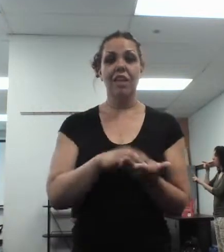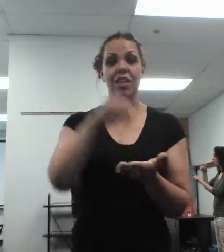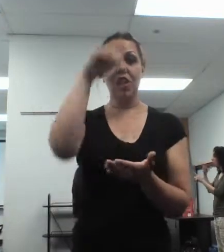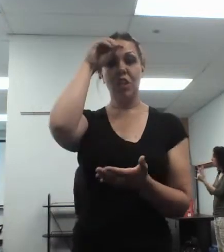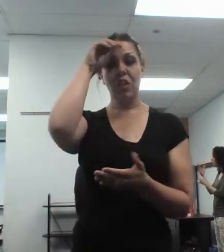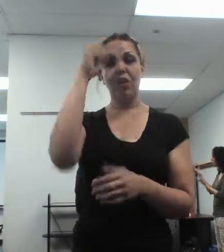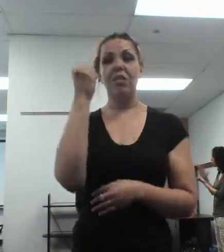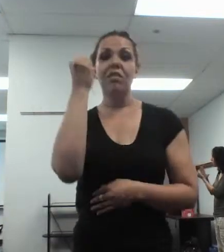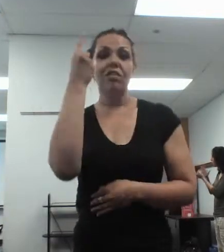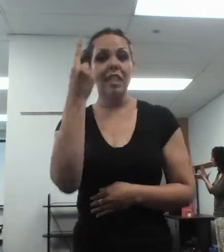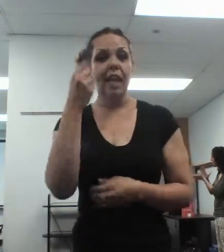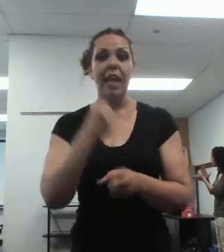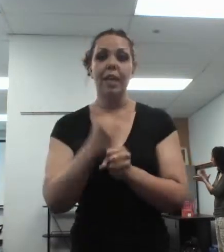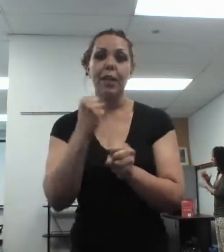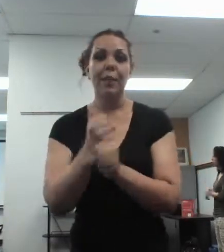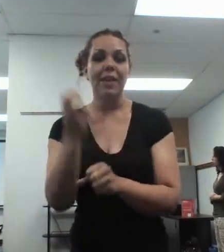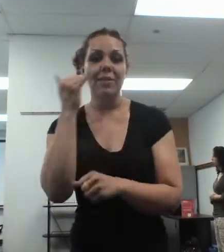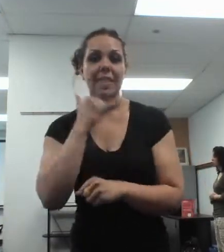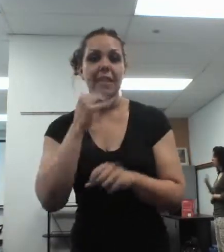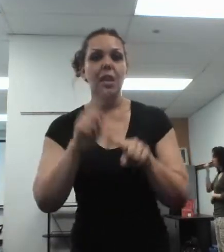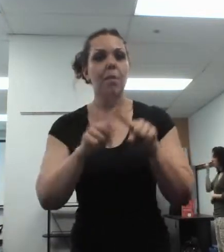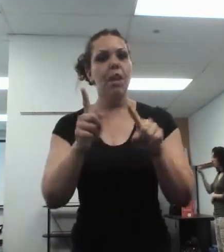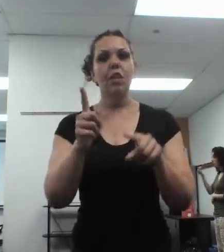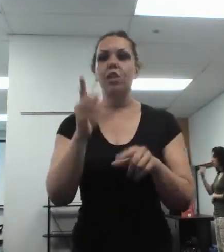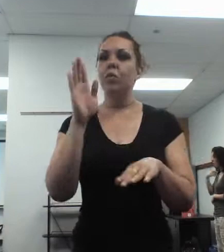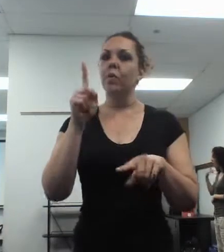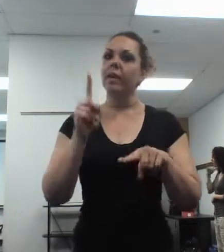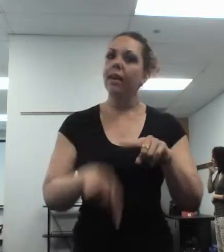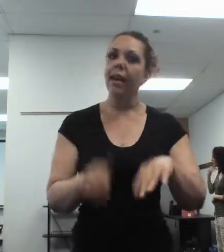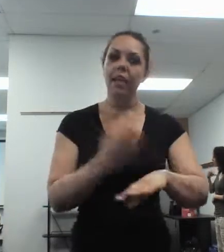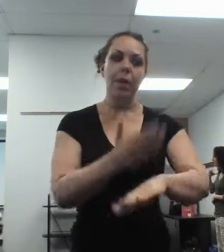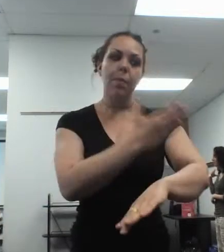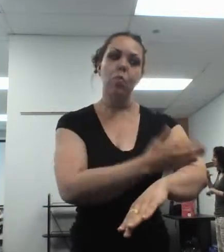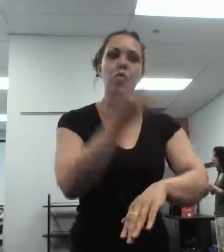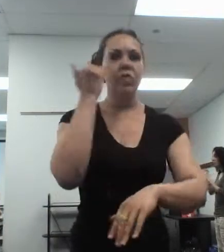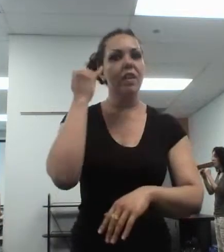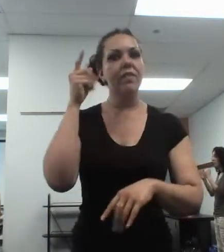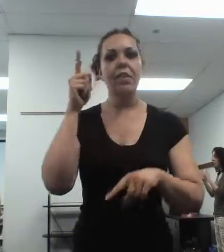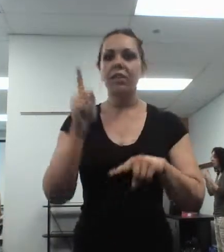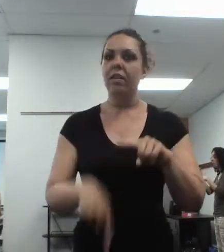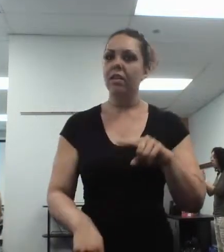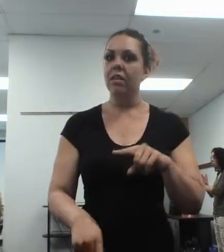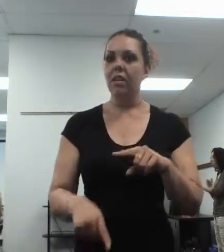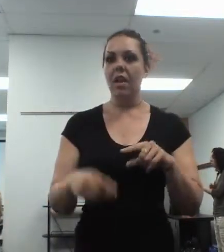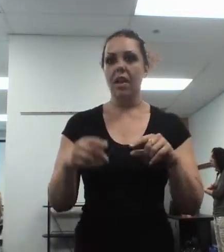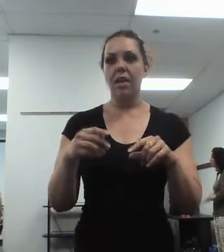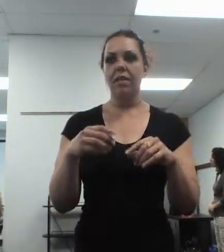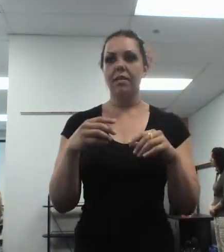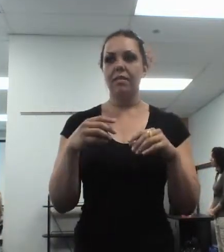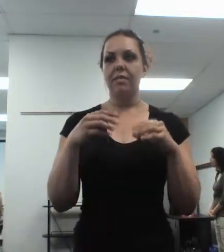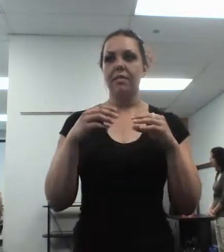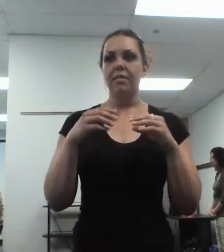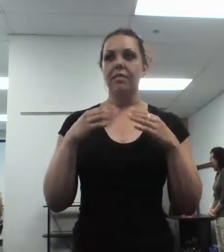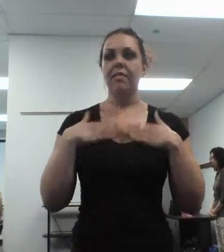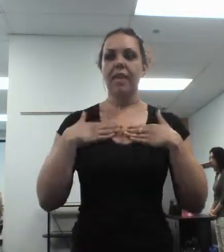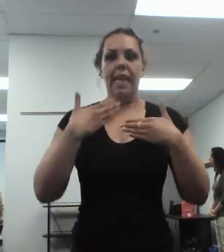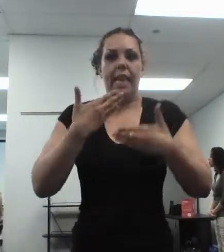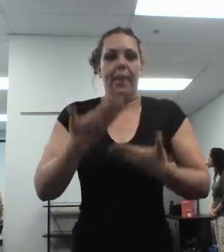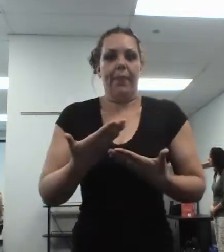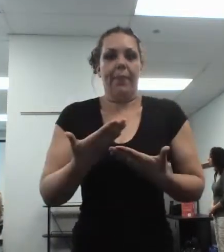don't take risks. So in order to take that risk, you gotta get up here and go, all right, I'm gonna get this one today. And when you make some mistakes, we go, all right,